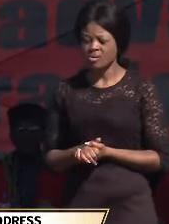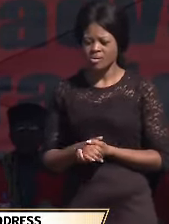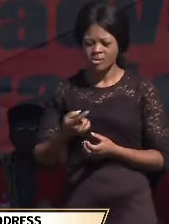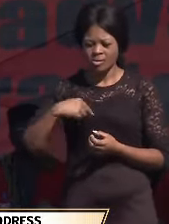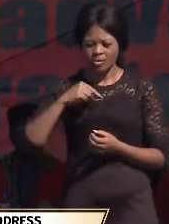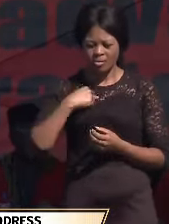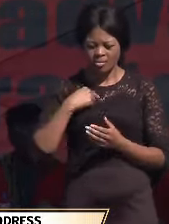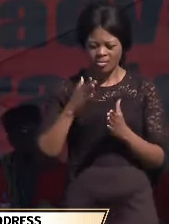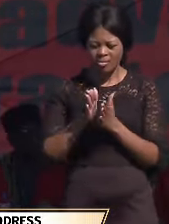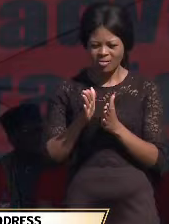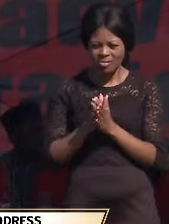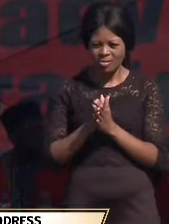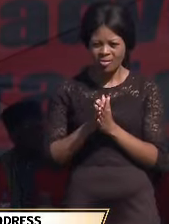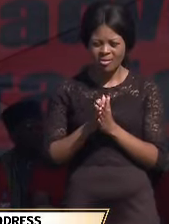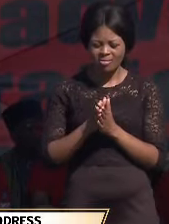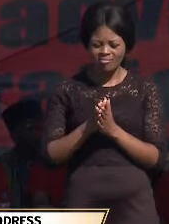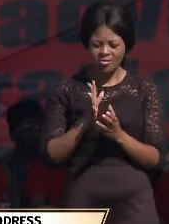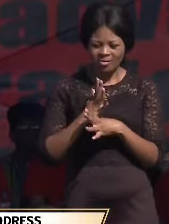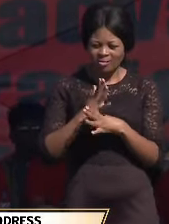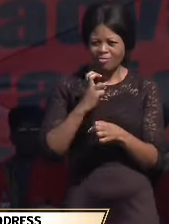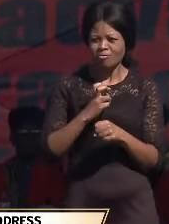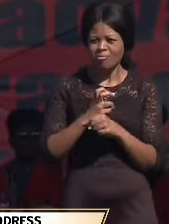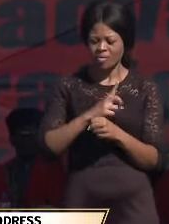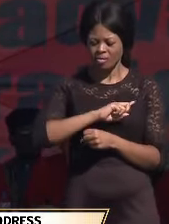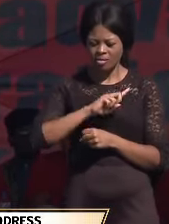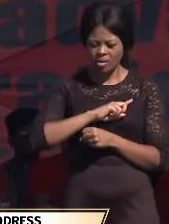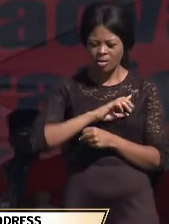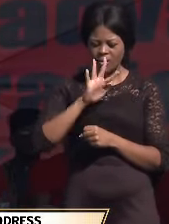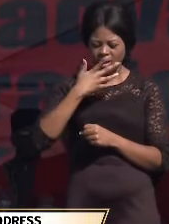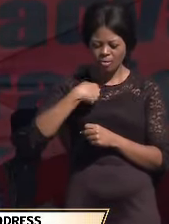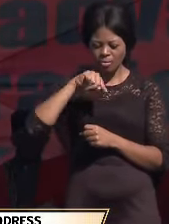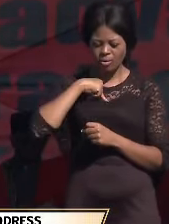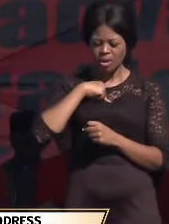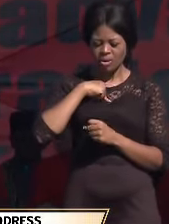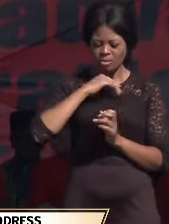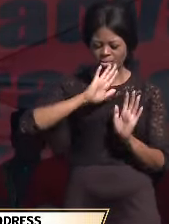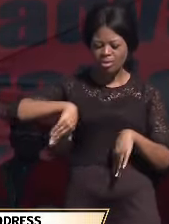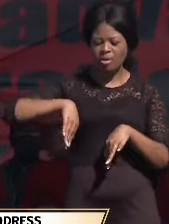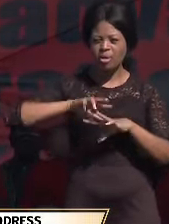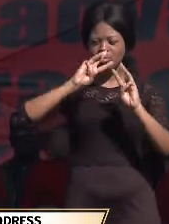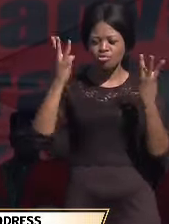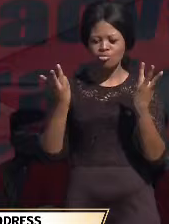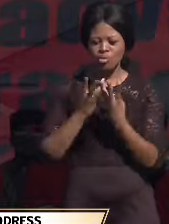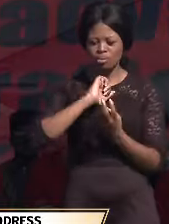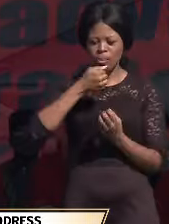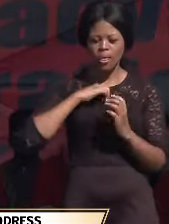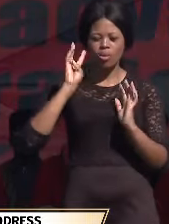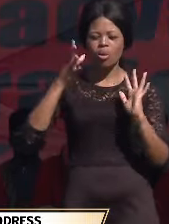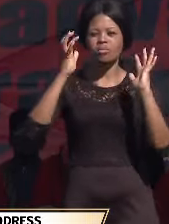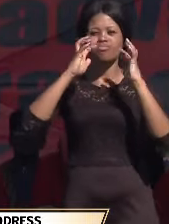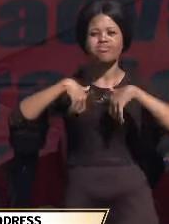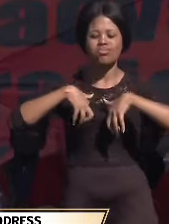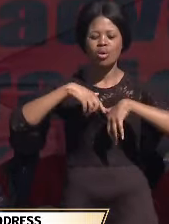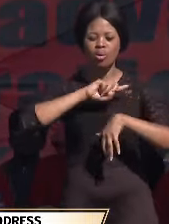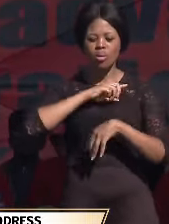Sicela ngathi liqinise ihabulo inganza kwethu ngoba uma siliyekelela izwe liyohamba ngoba